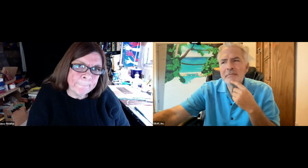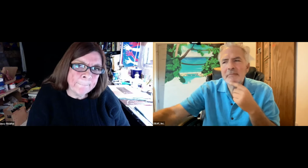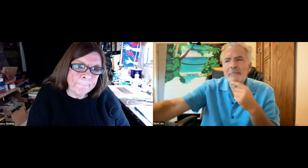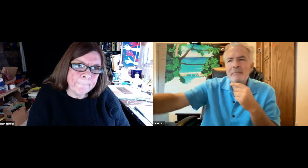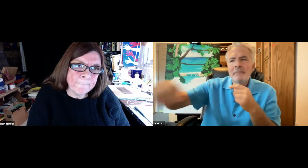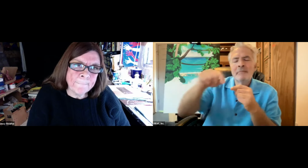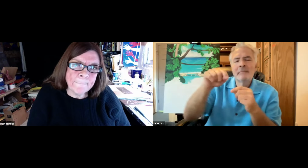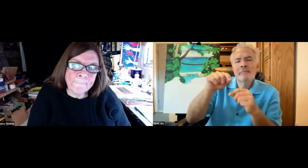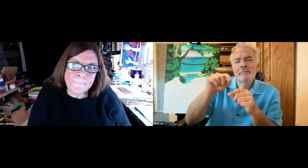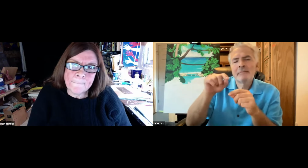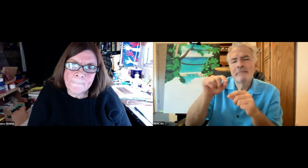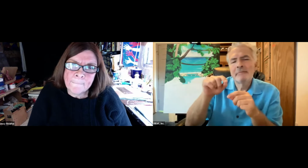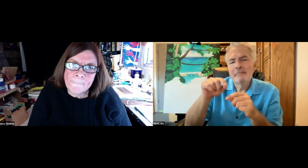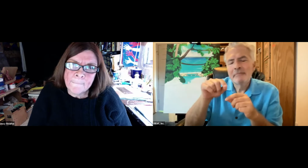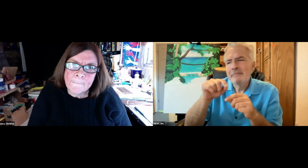600.